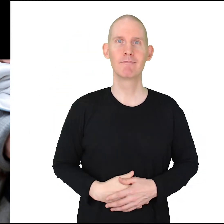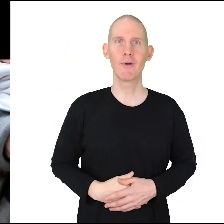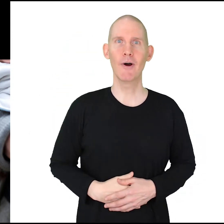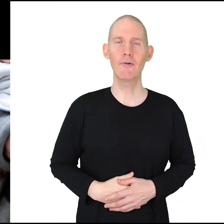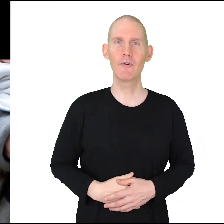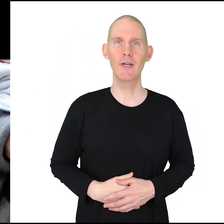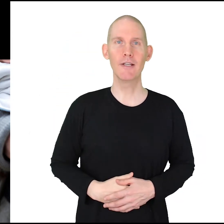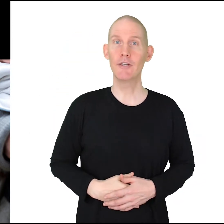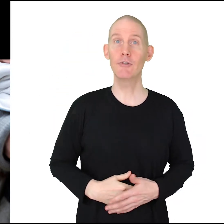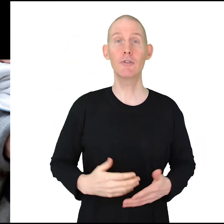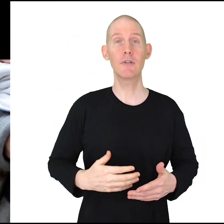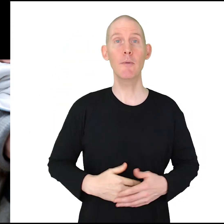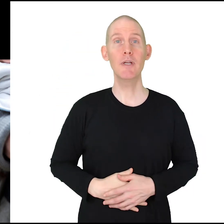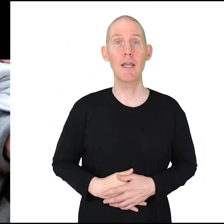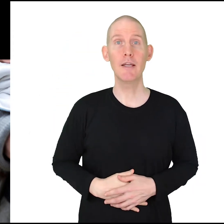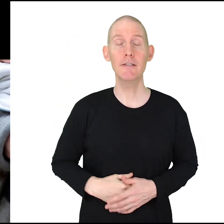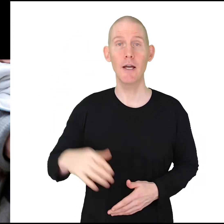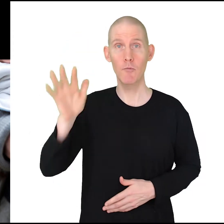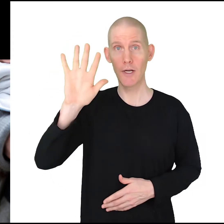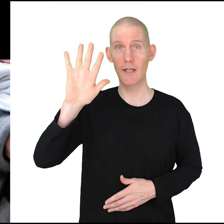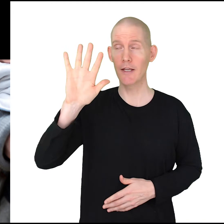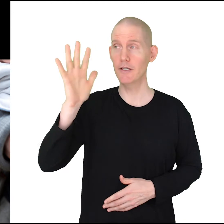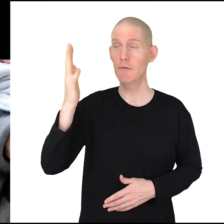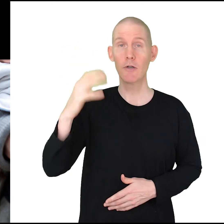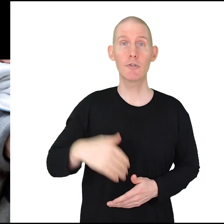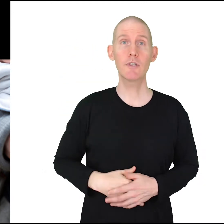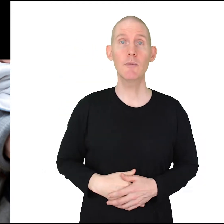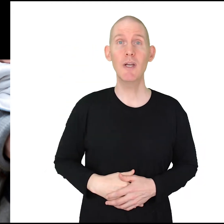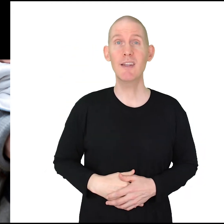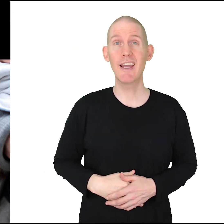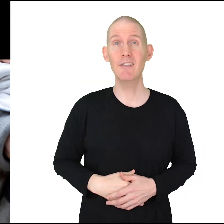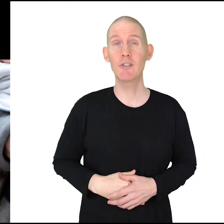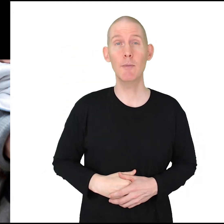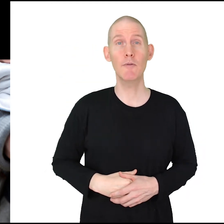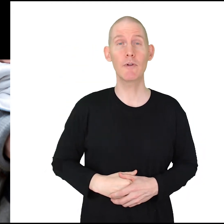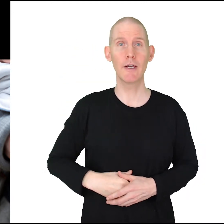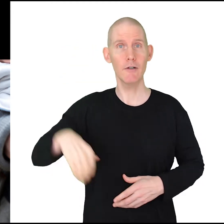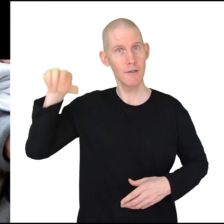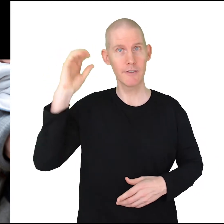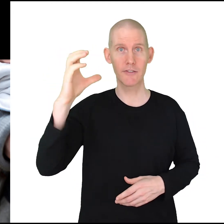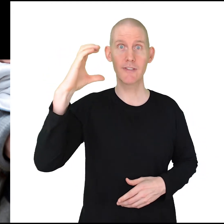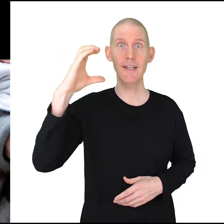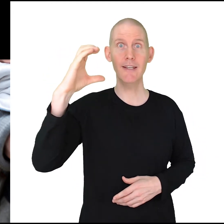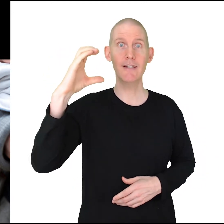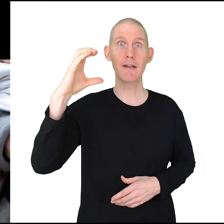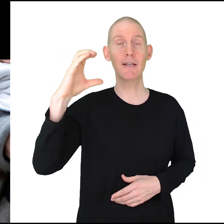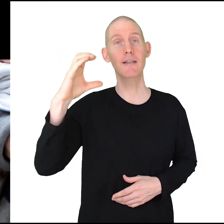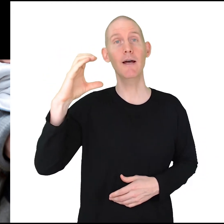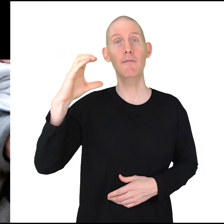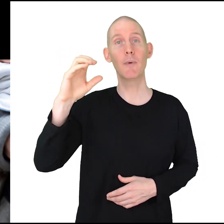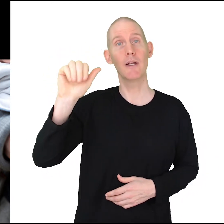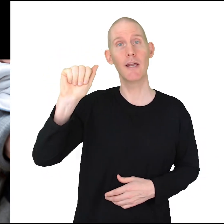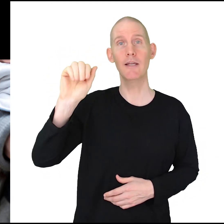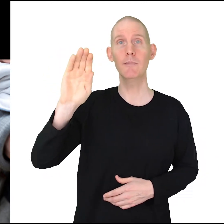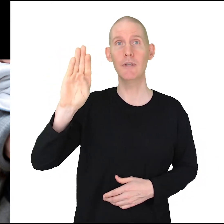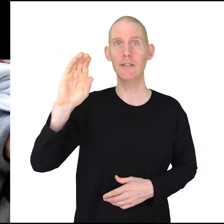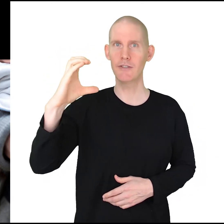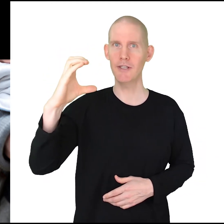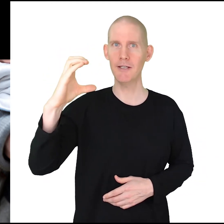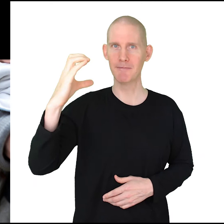All right, use your dominant hand. I'm right-handed. We're just going to make the hand shape of the letter C, like in the alphabet, A, B, C.